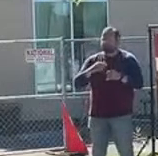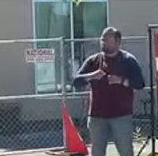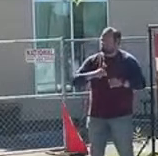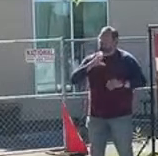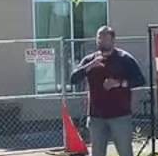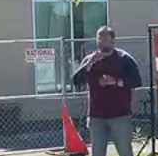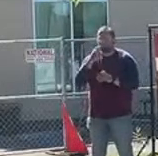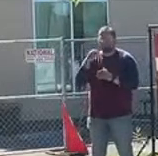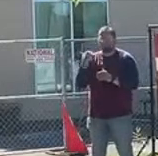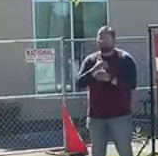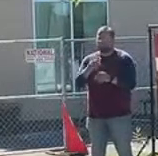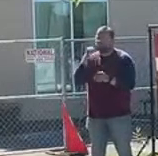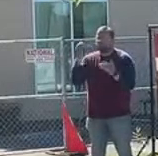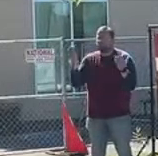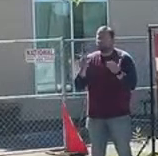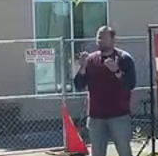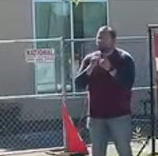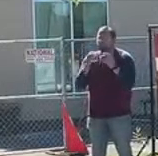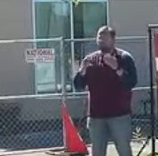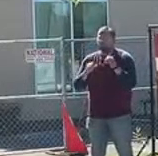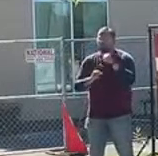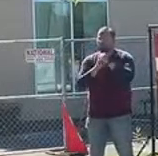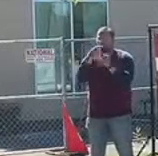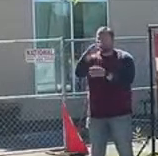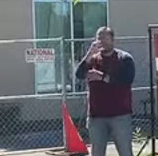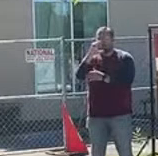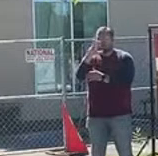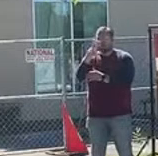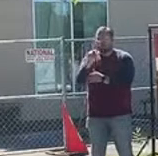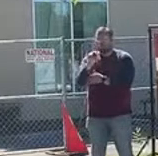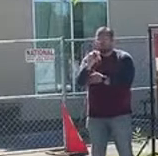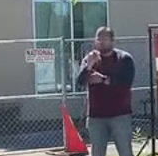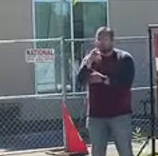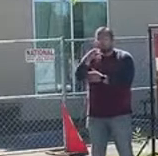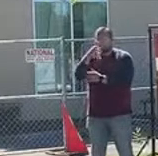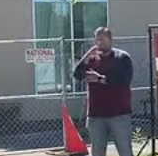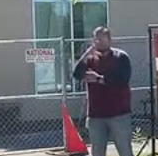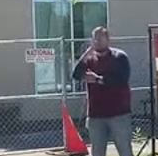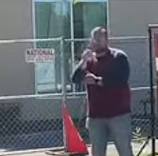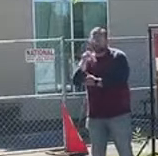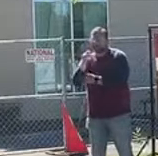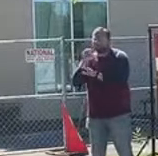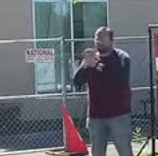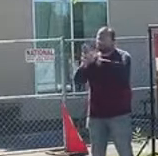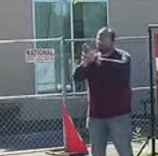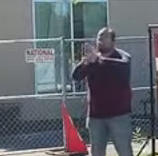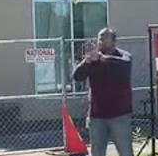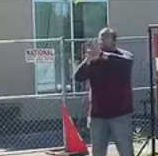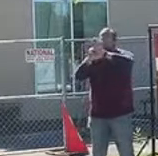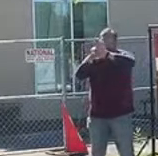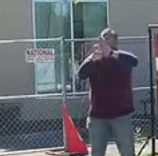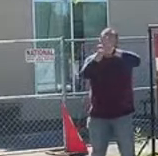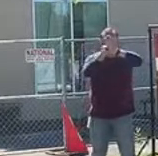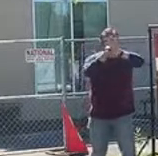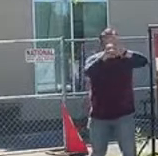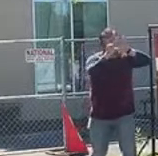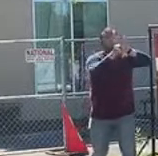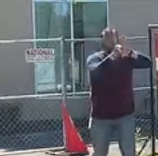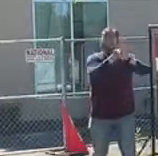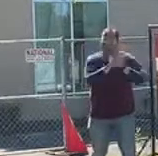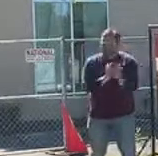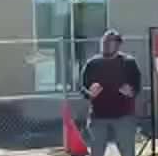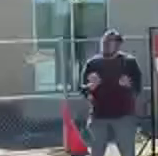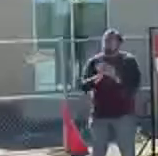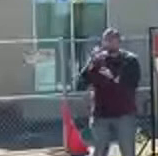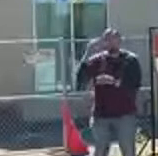here without the support of PCUN. PCUN knocked on thousands of doors and was instrumental in getting word out